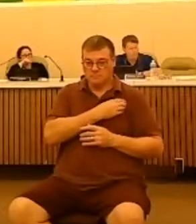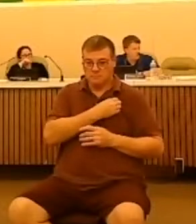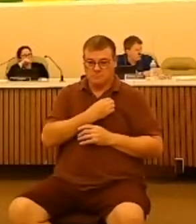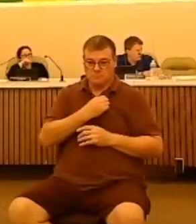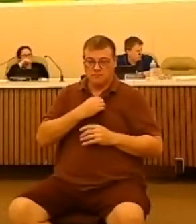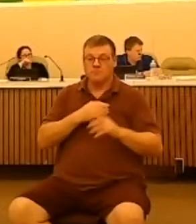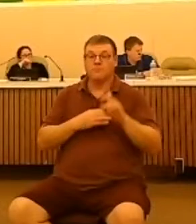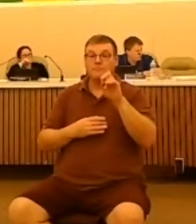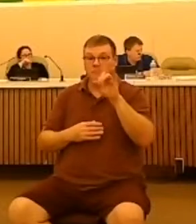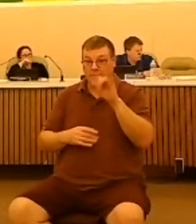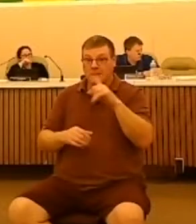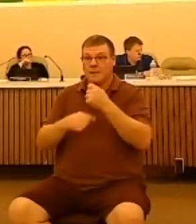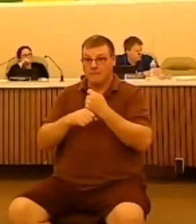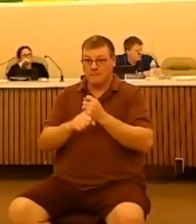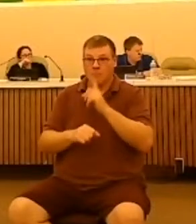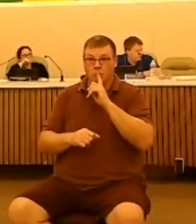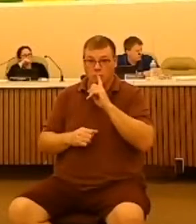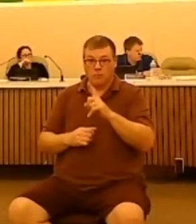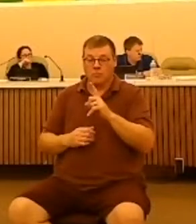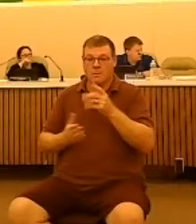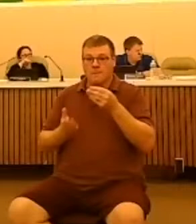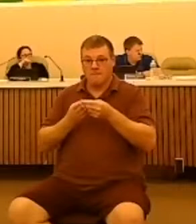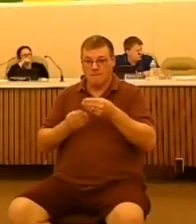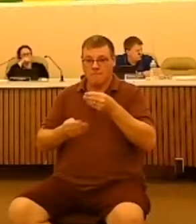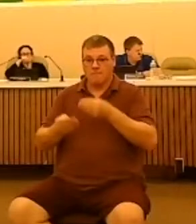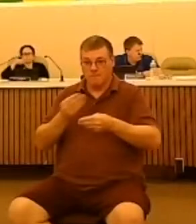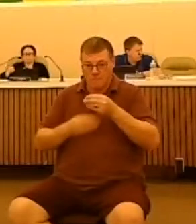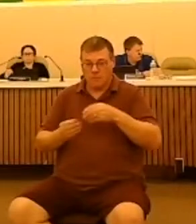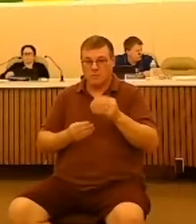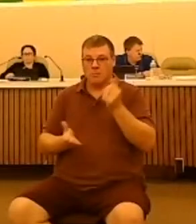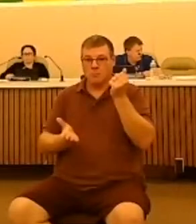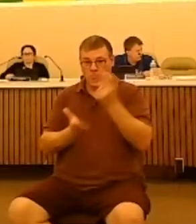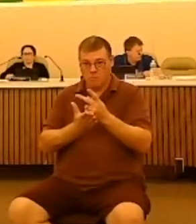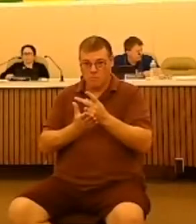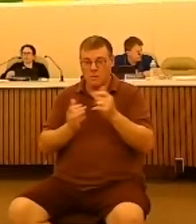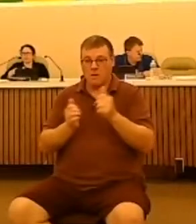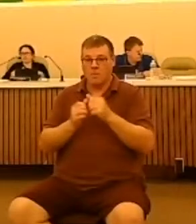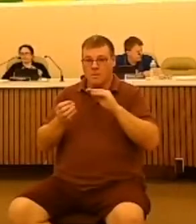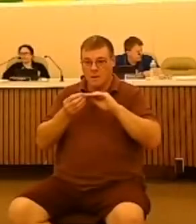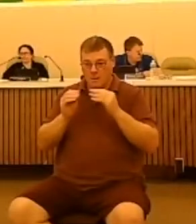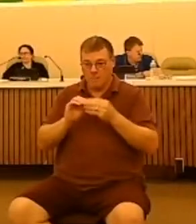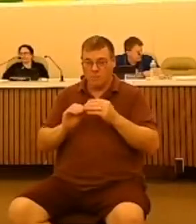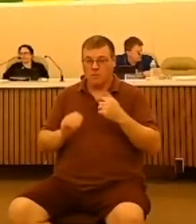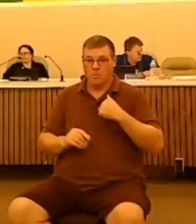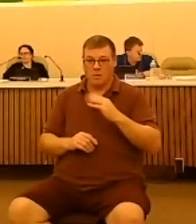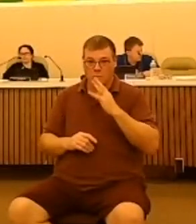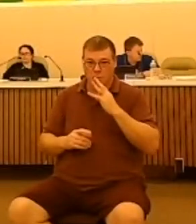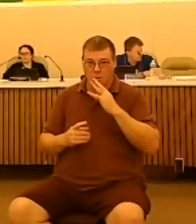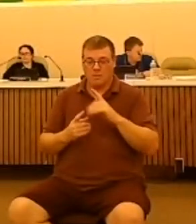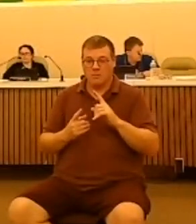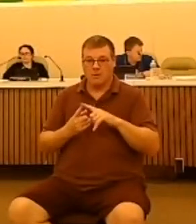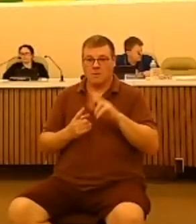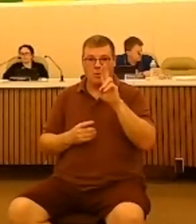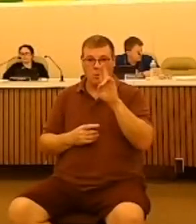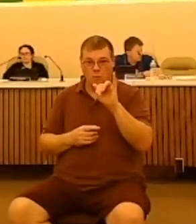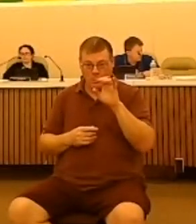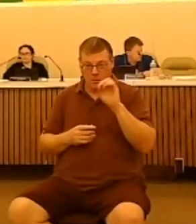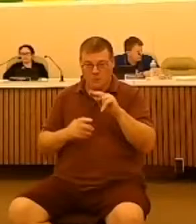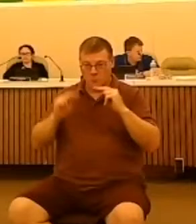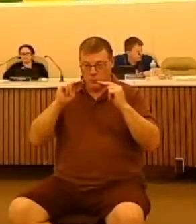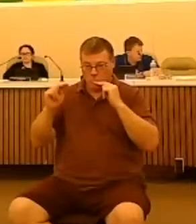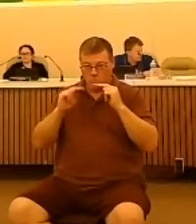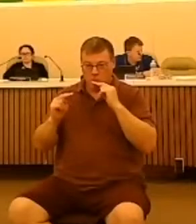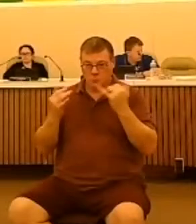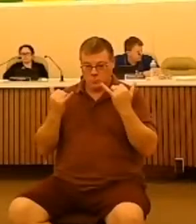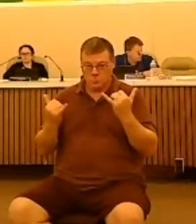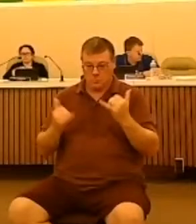we did make sure that the budget is okay with the numbers that we were talking at the union negotiations